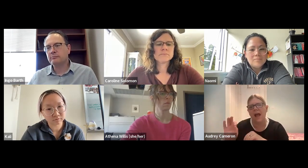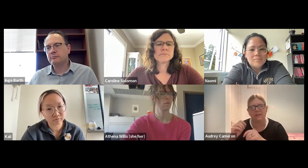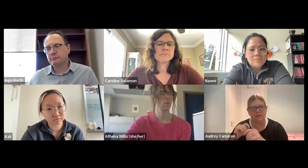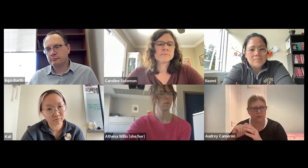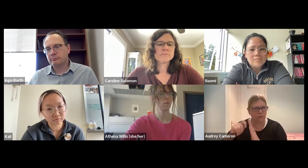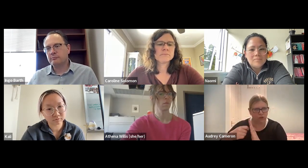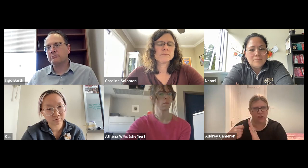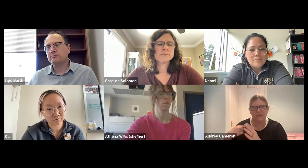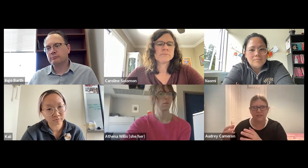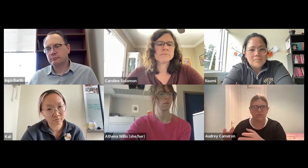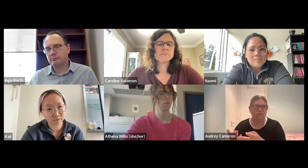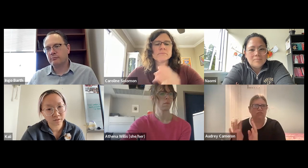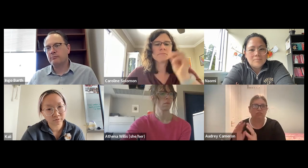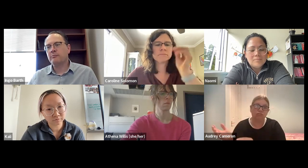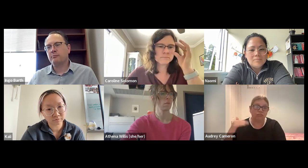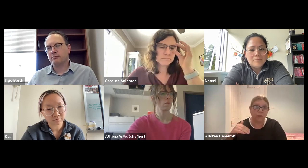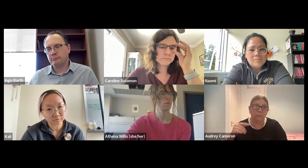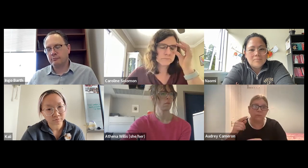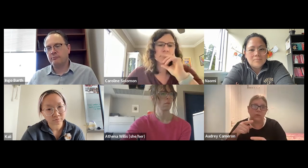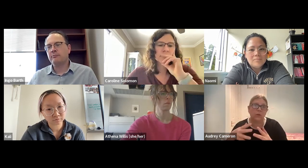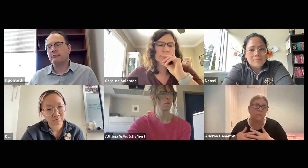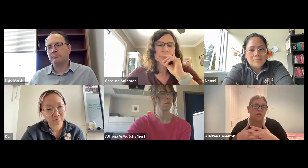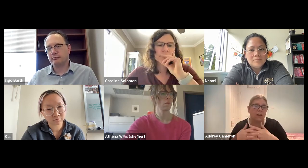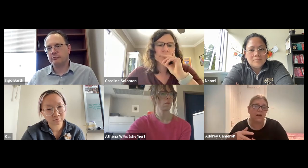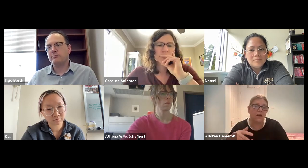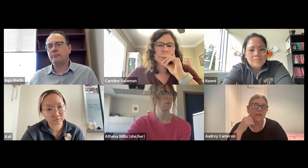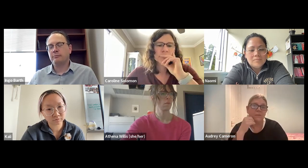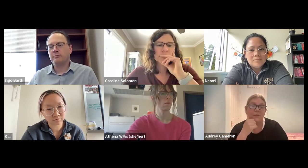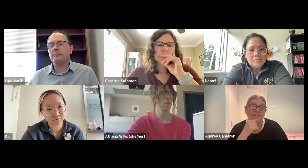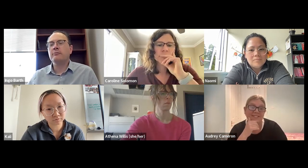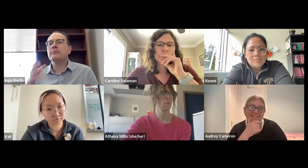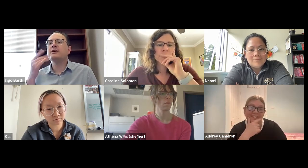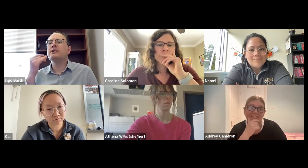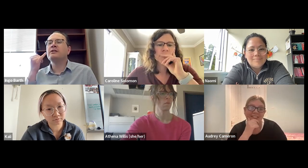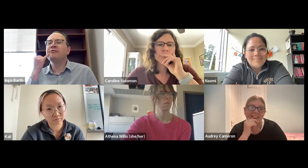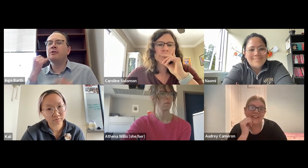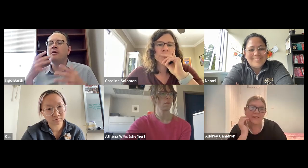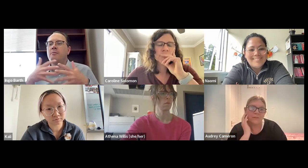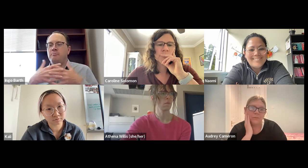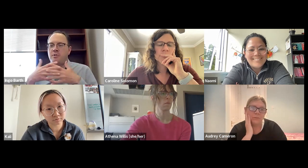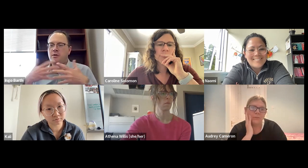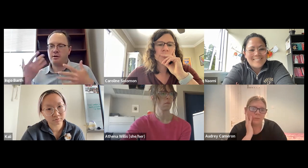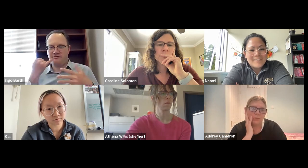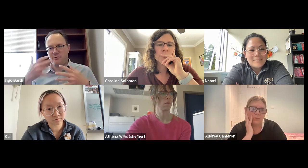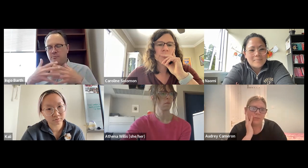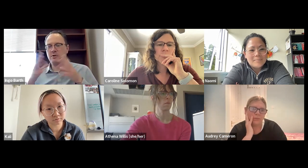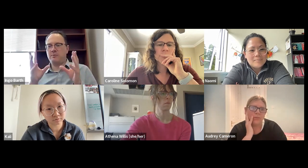come. You know, I might ask about, yeah, coming to